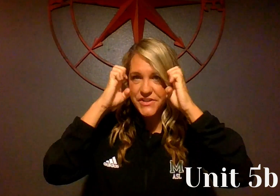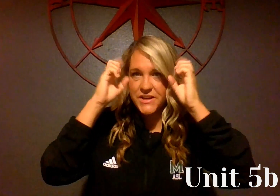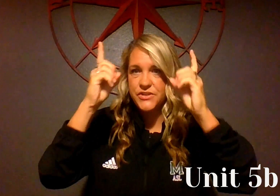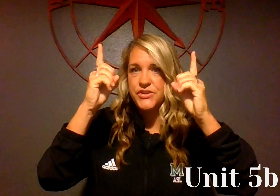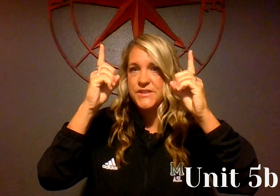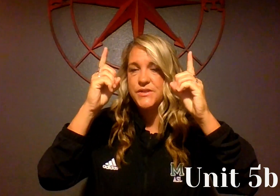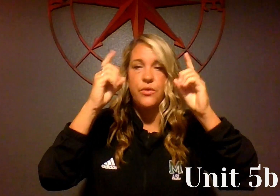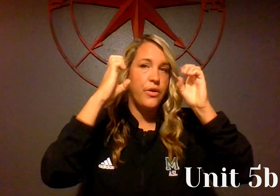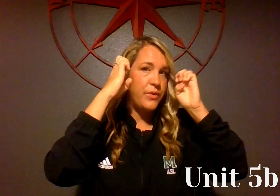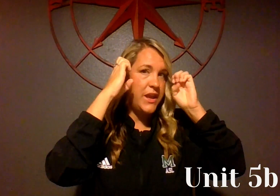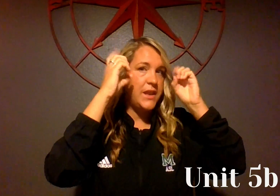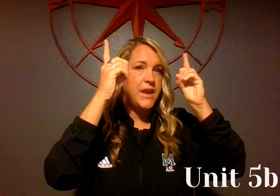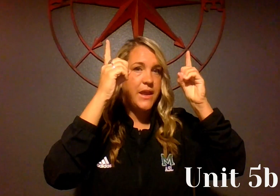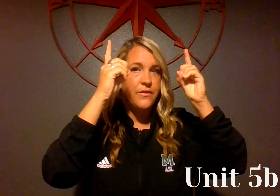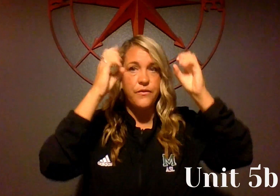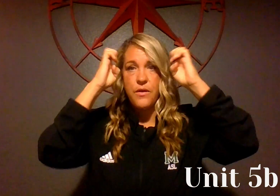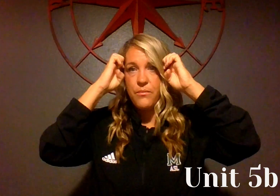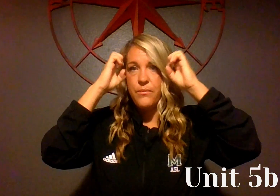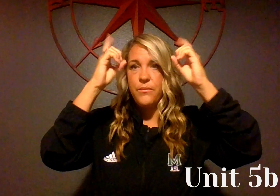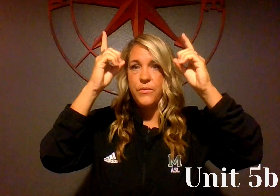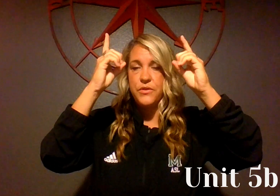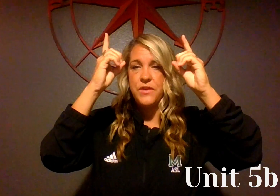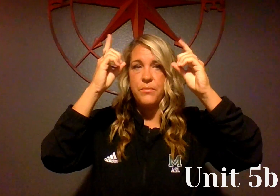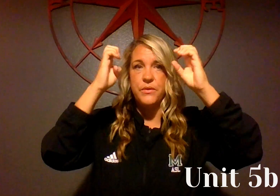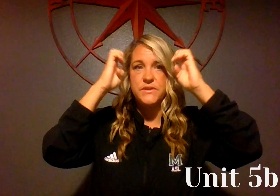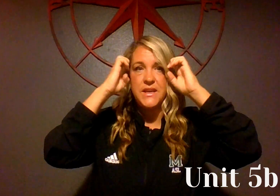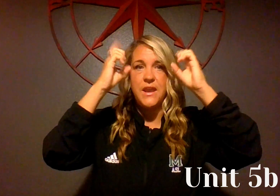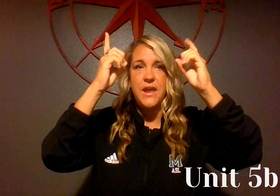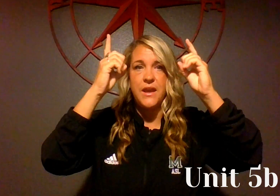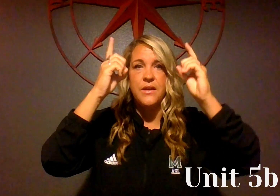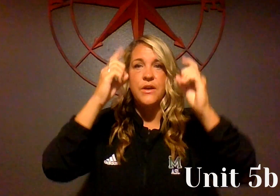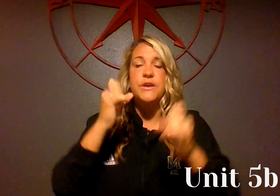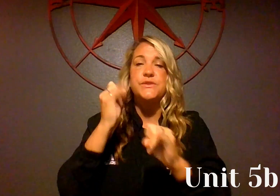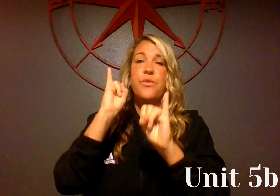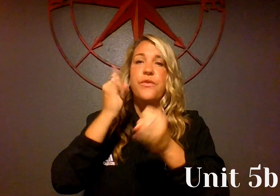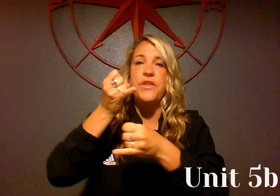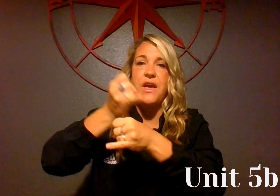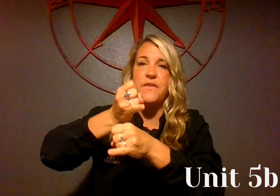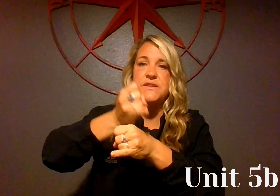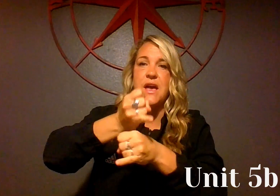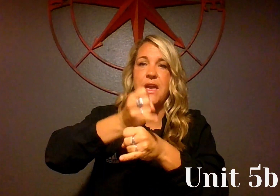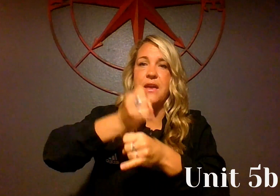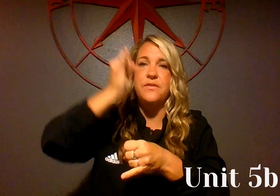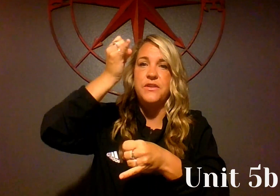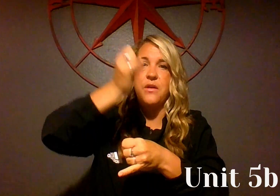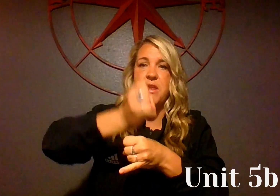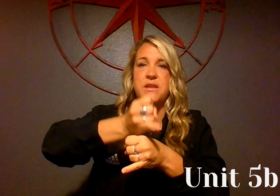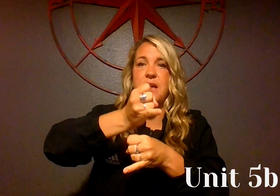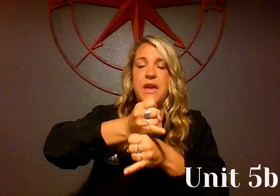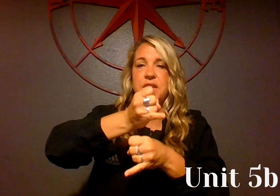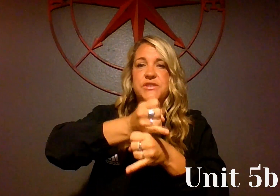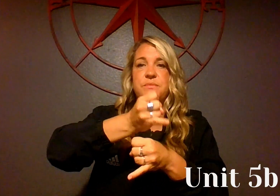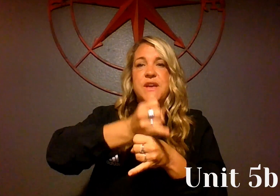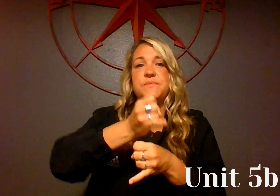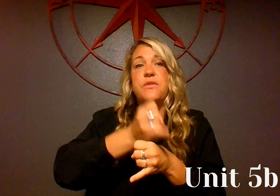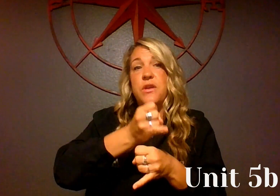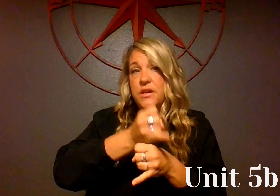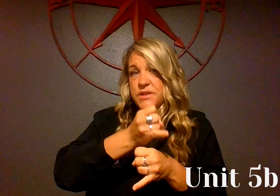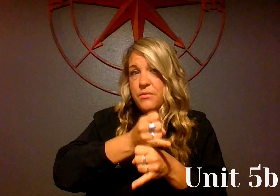education, just solo ED from your temples, ED. School for the deaf is I, the dominant I hand shape taps on the non-dominant